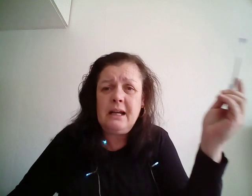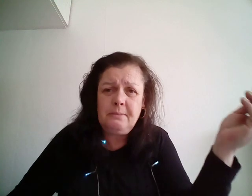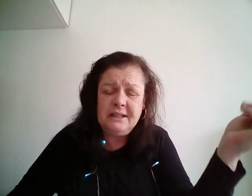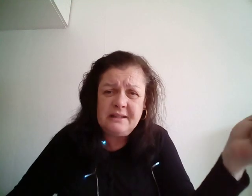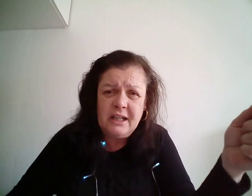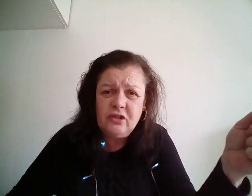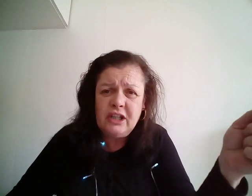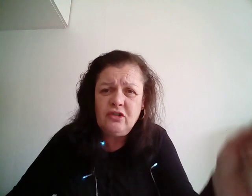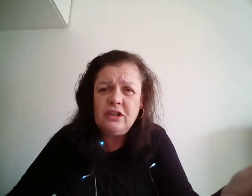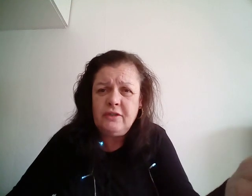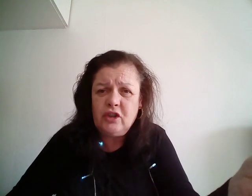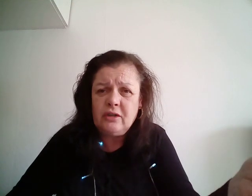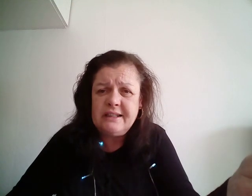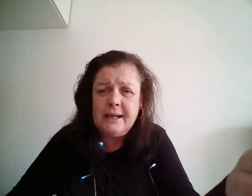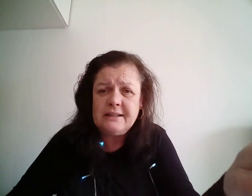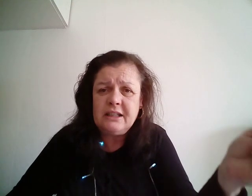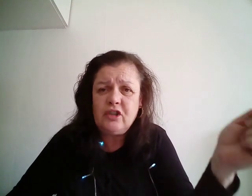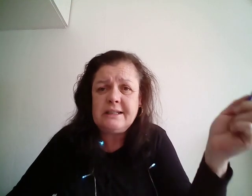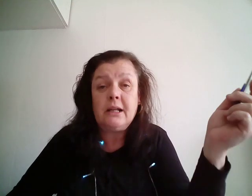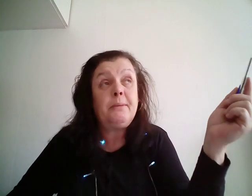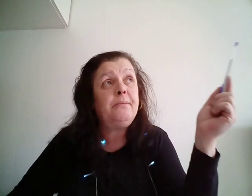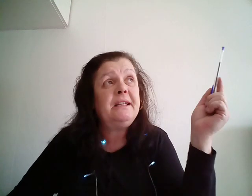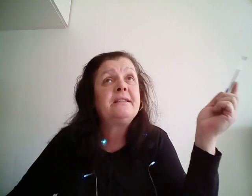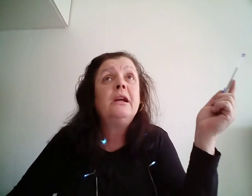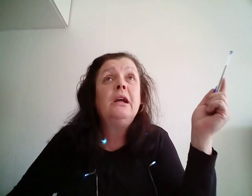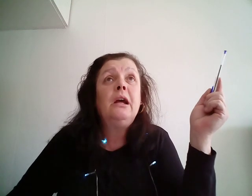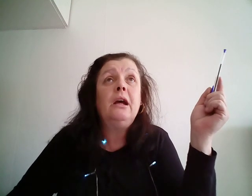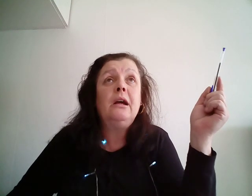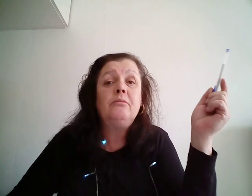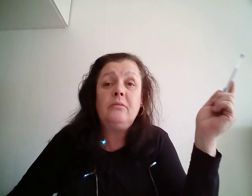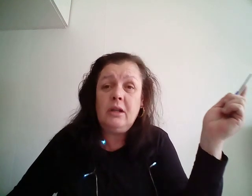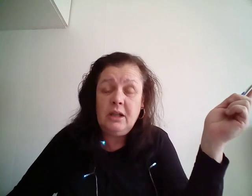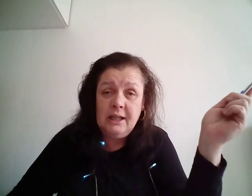type in search engine of your choice, my delicious little babies,